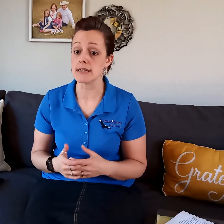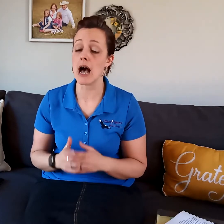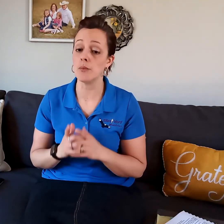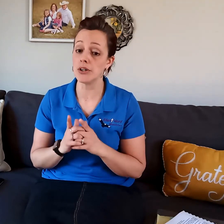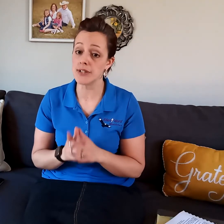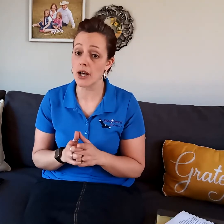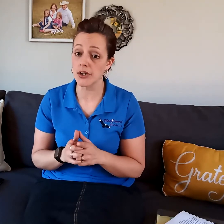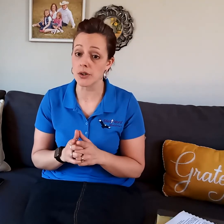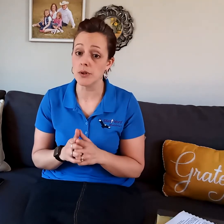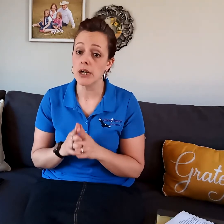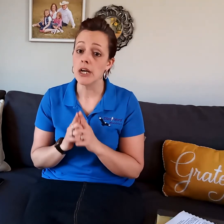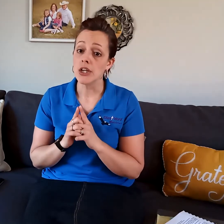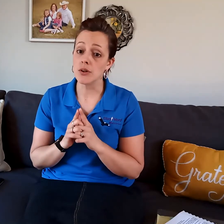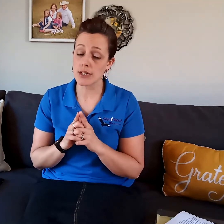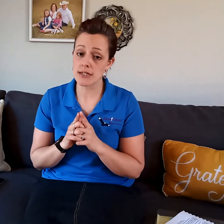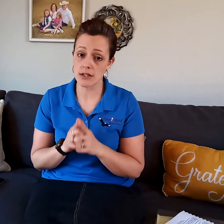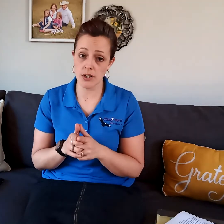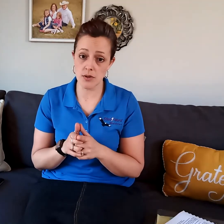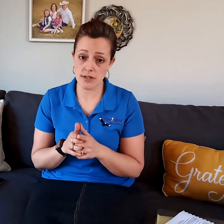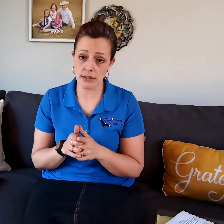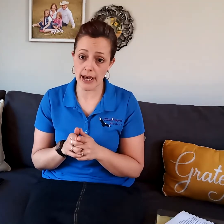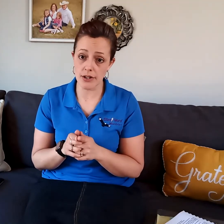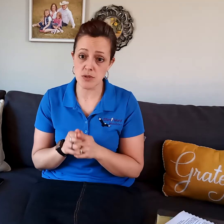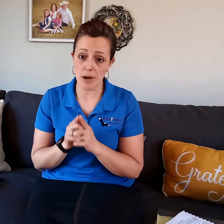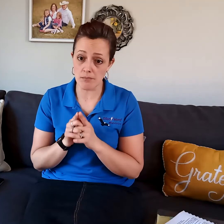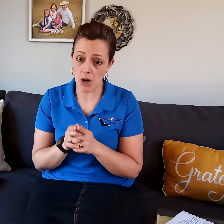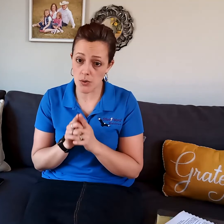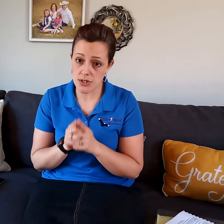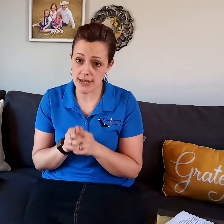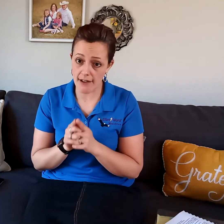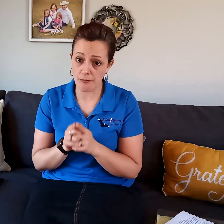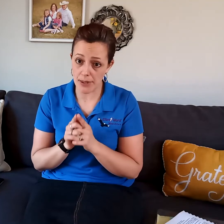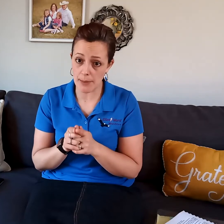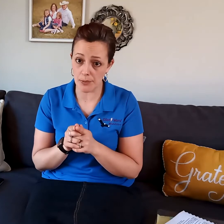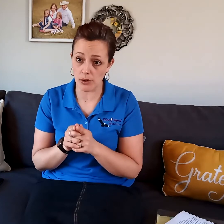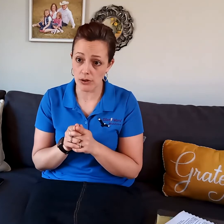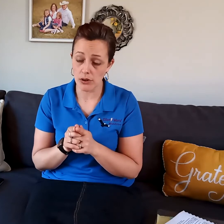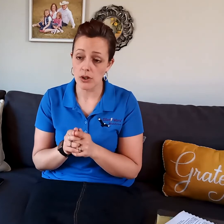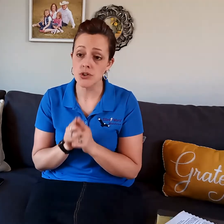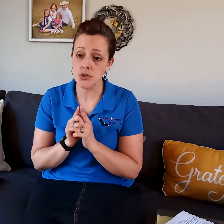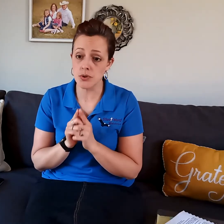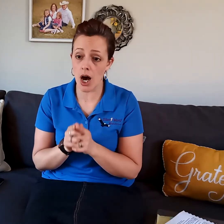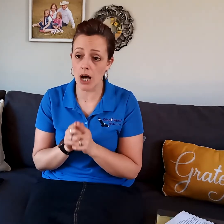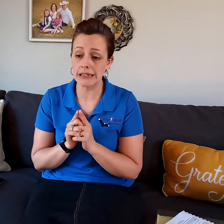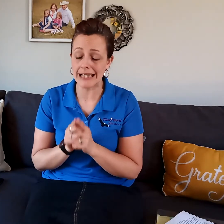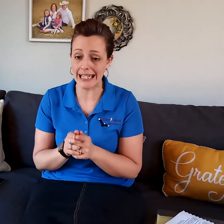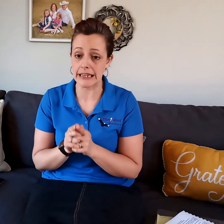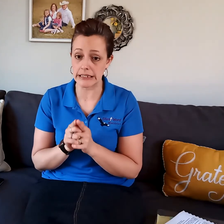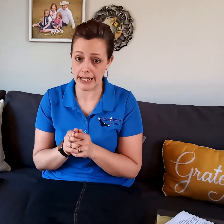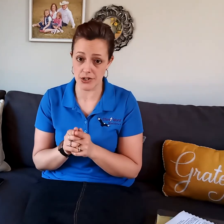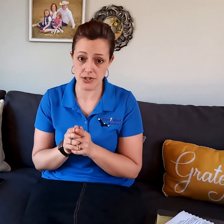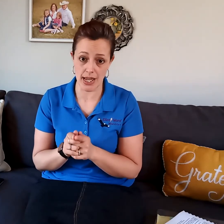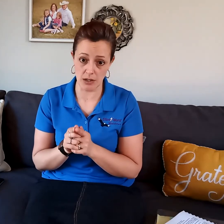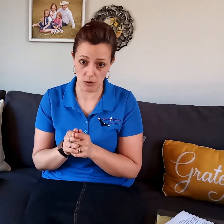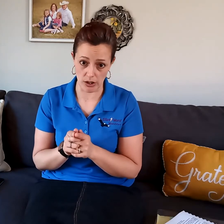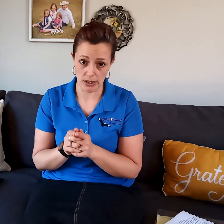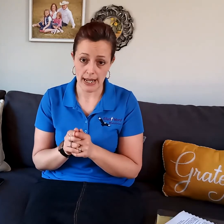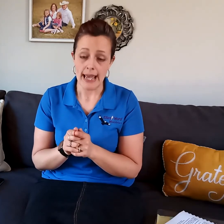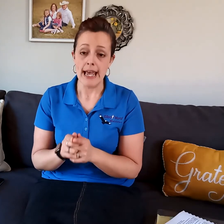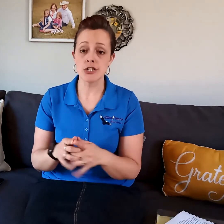I will tell you, you can still use the letters, but most deaf people do not like letters anymore. And so